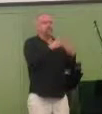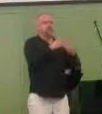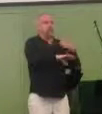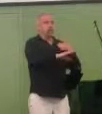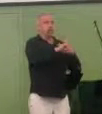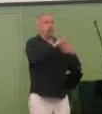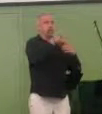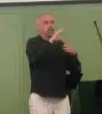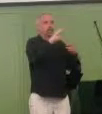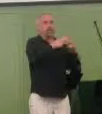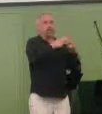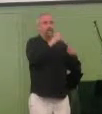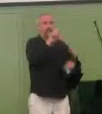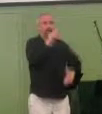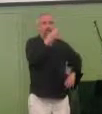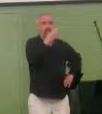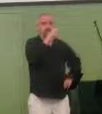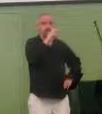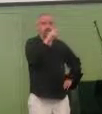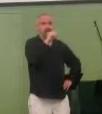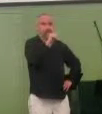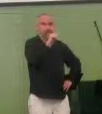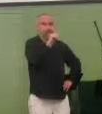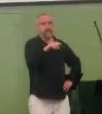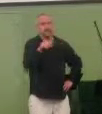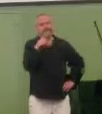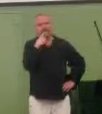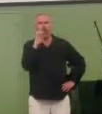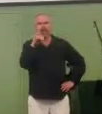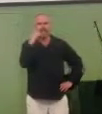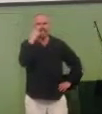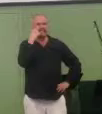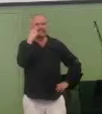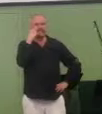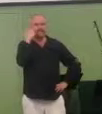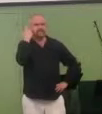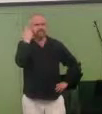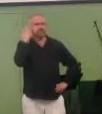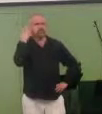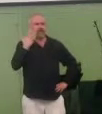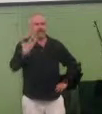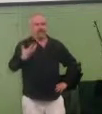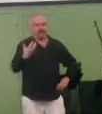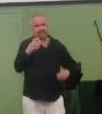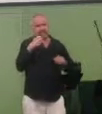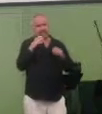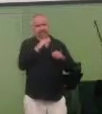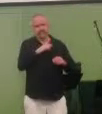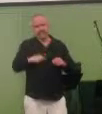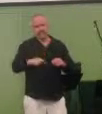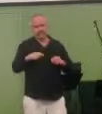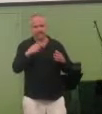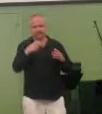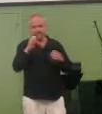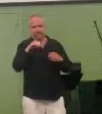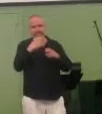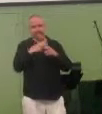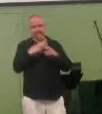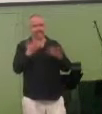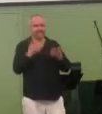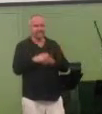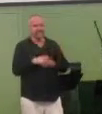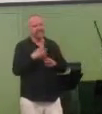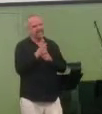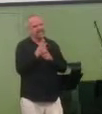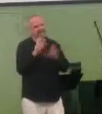given name, Sheila, was a drag queen name. A self-taught writer and historian, Lou worked most